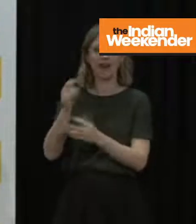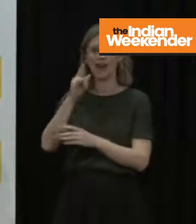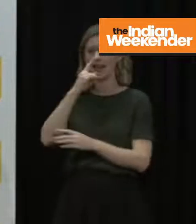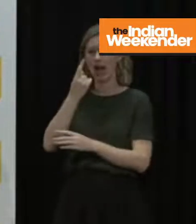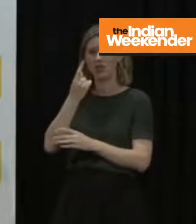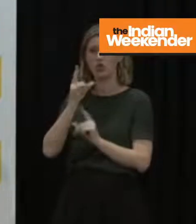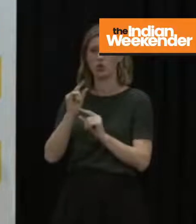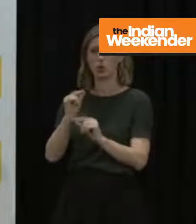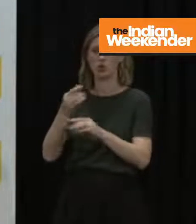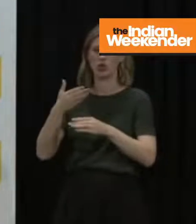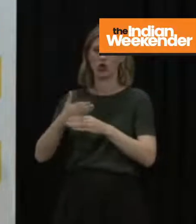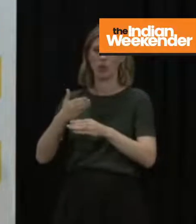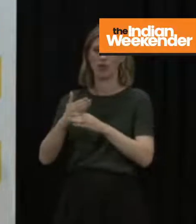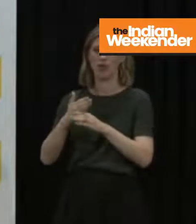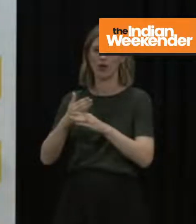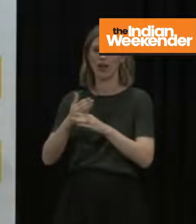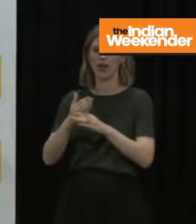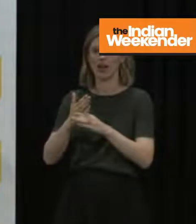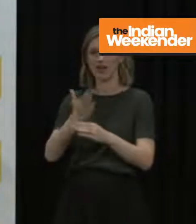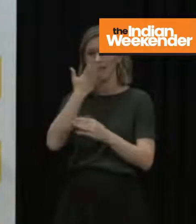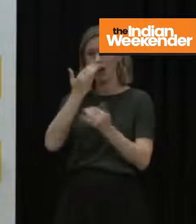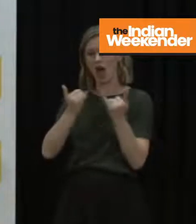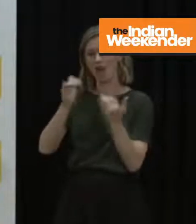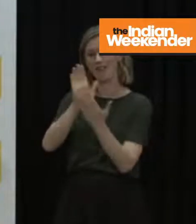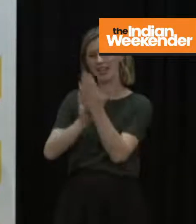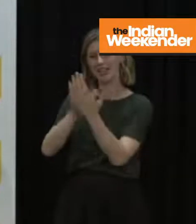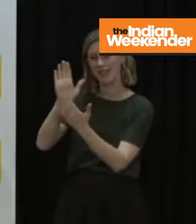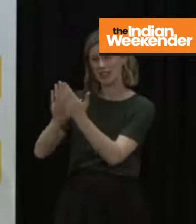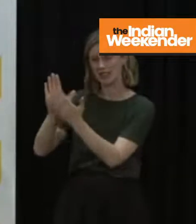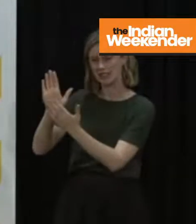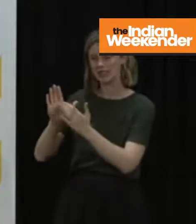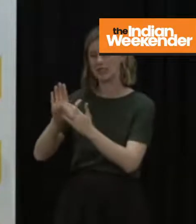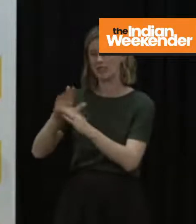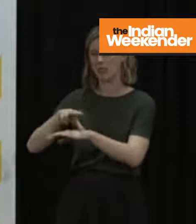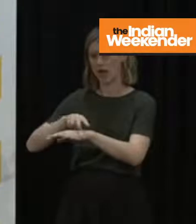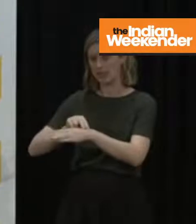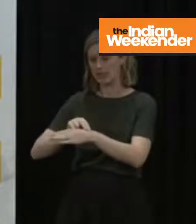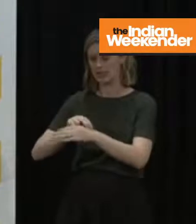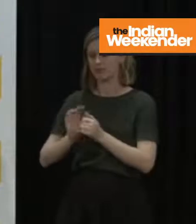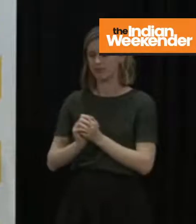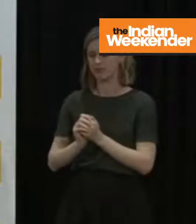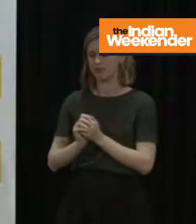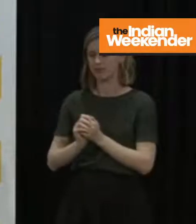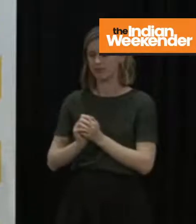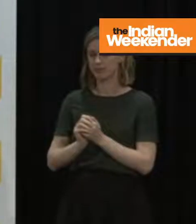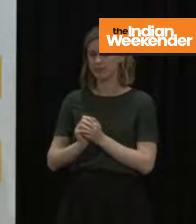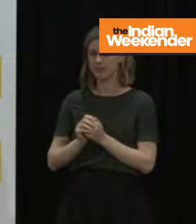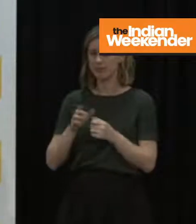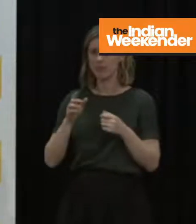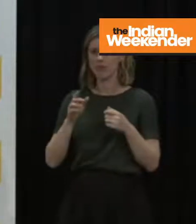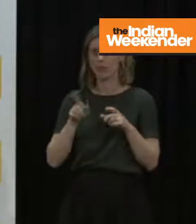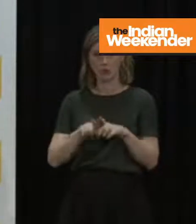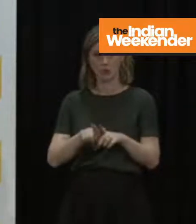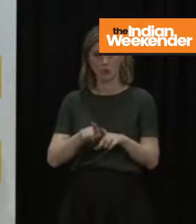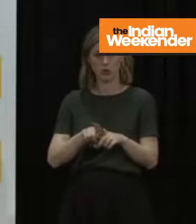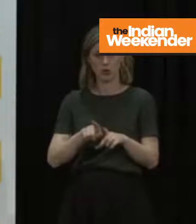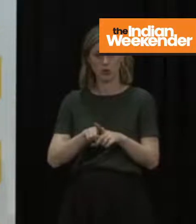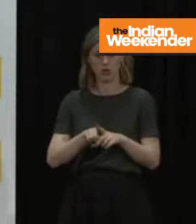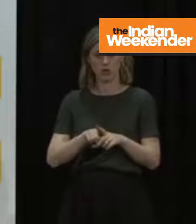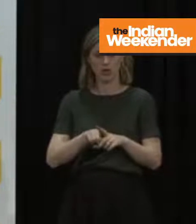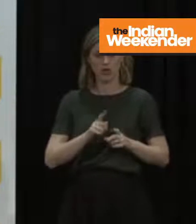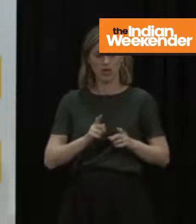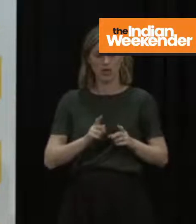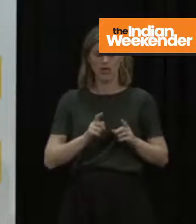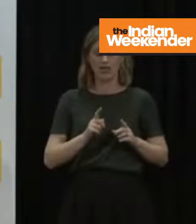able to undertake the duties of frontline police officers. In answer to the first part of your question, we've been purposefully working through mandates